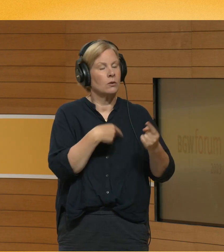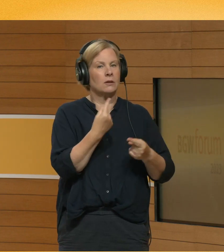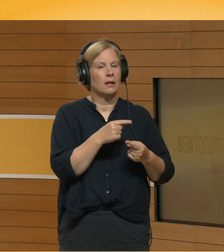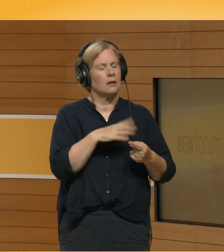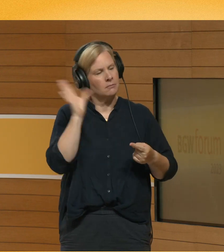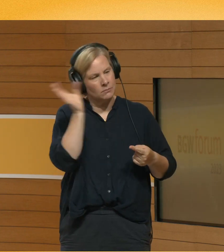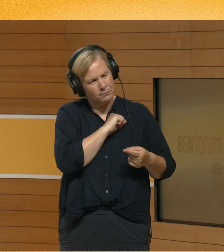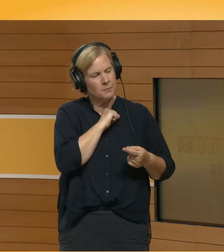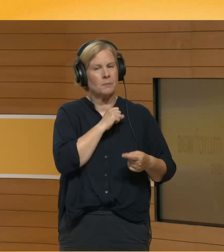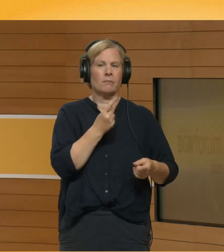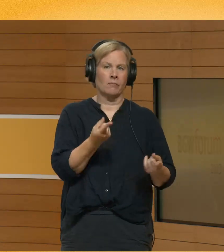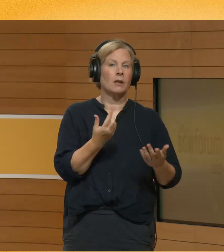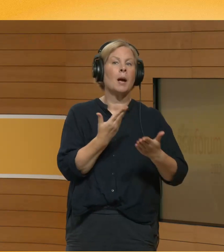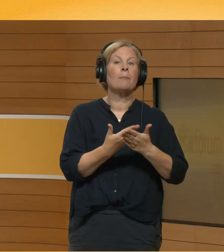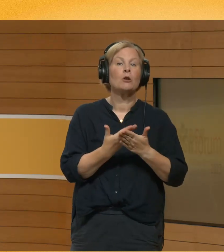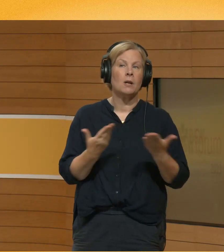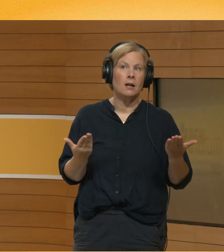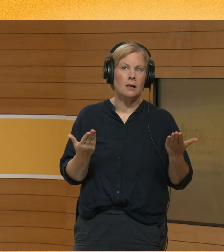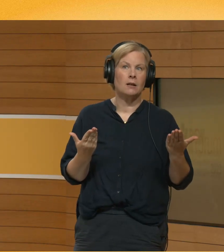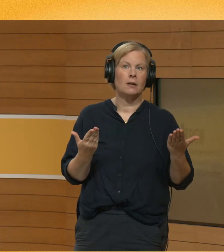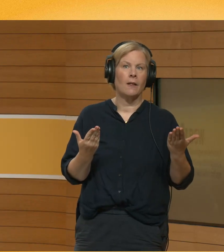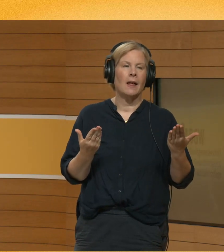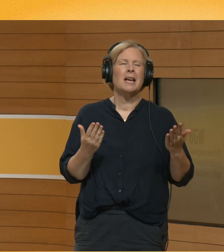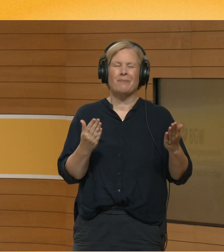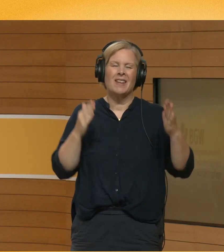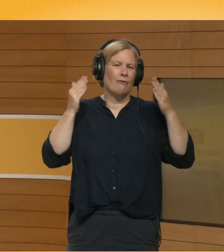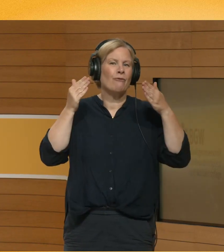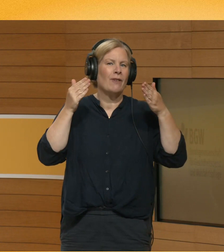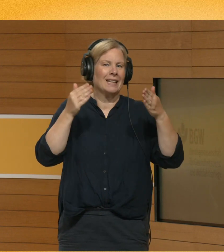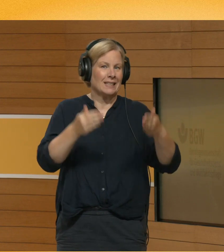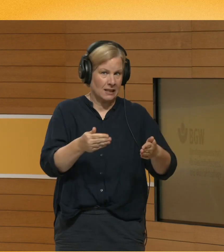within our nursing staff to go for new roles.